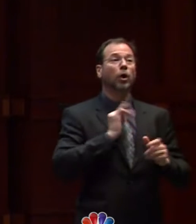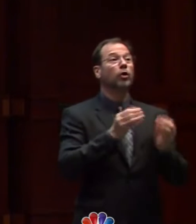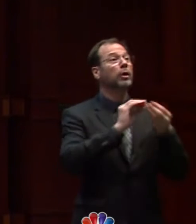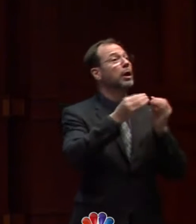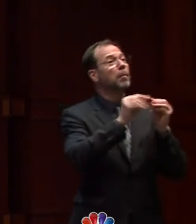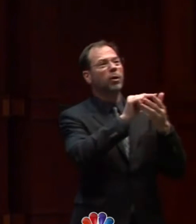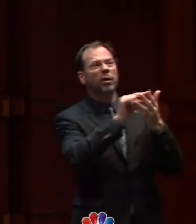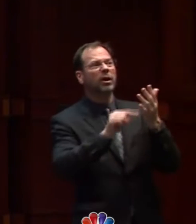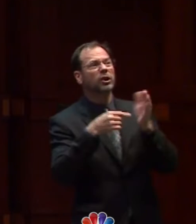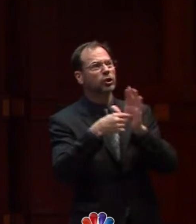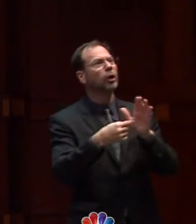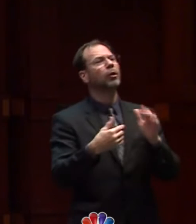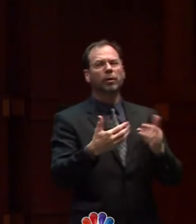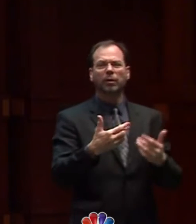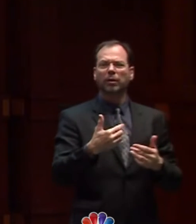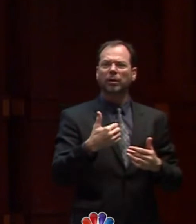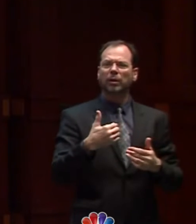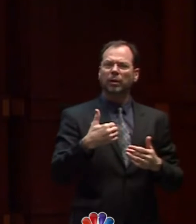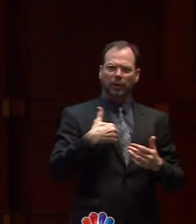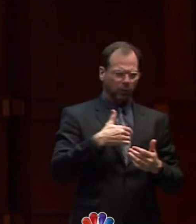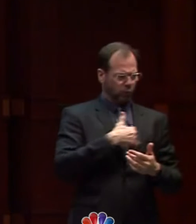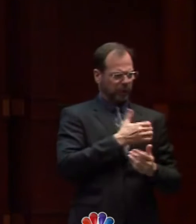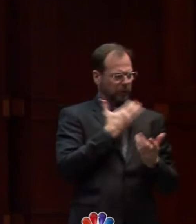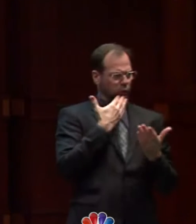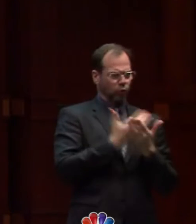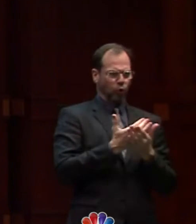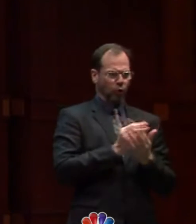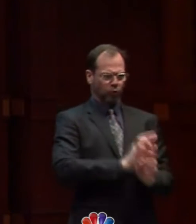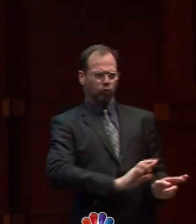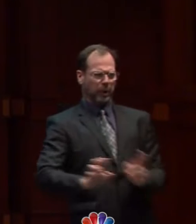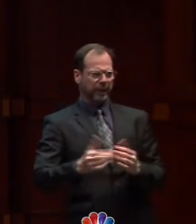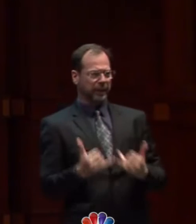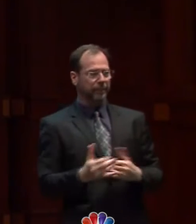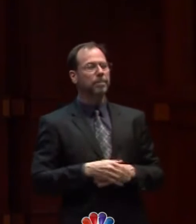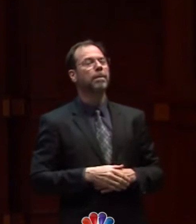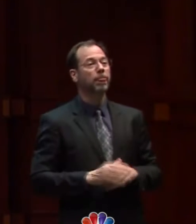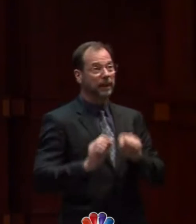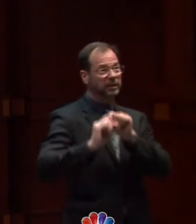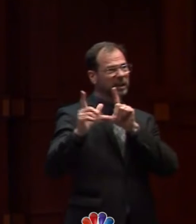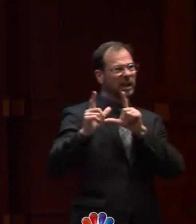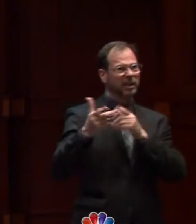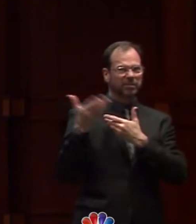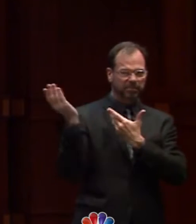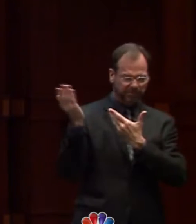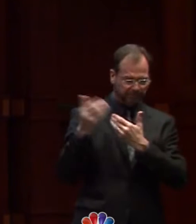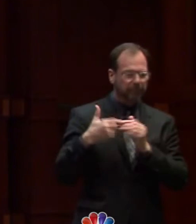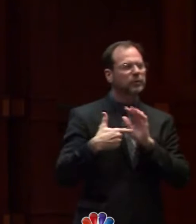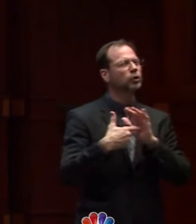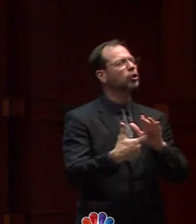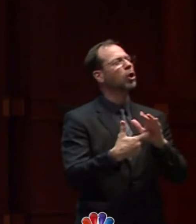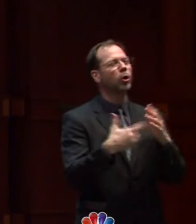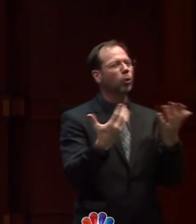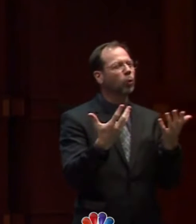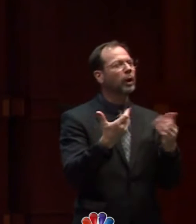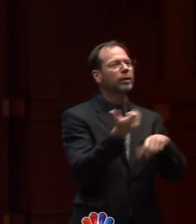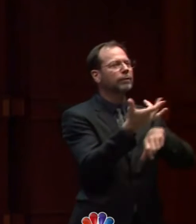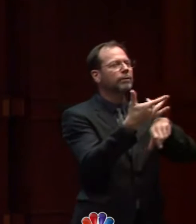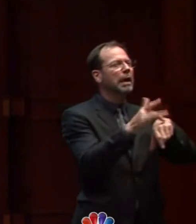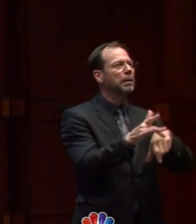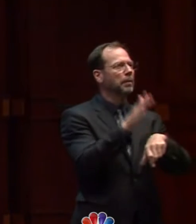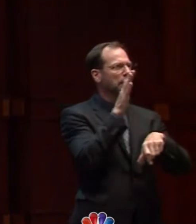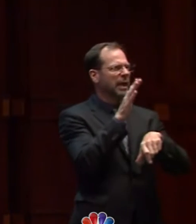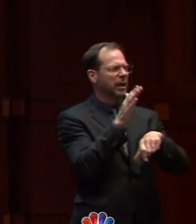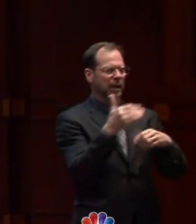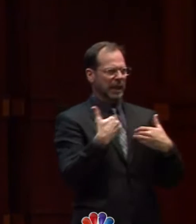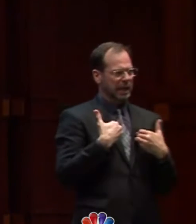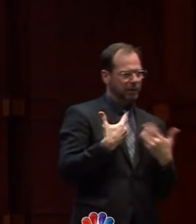that you're positioning Texas into a very good place. This slide kind of shows how we categorize the availability of beds